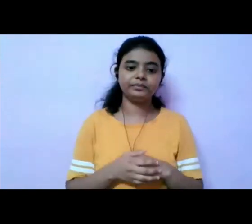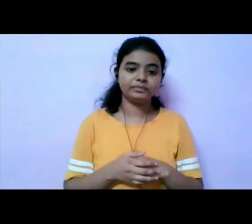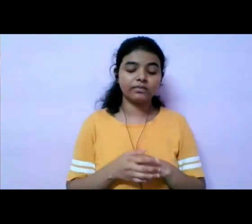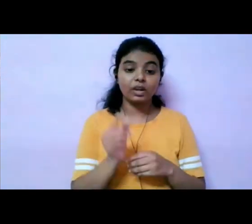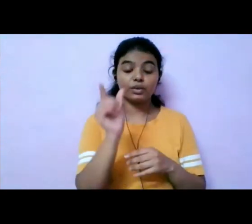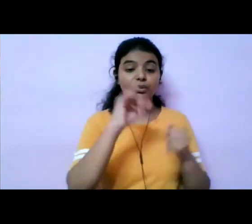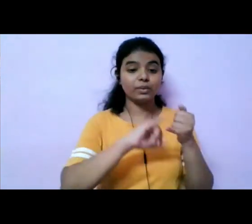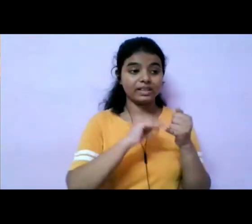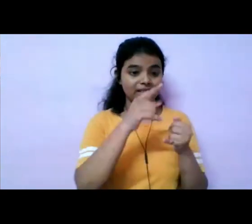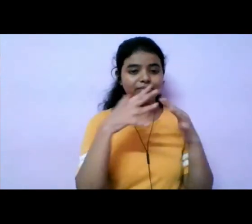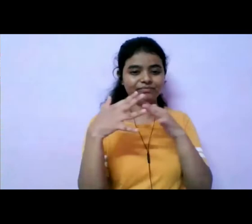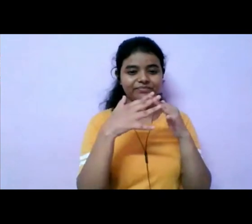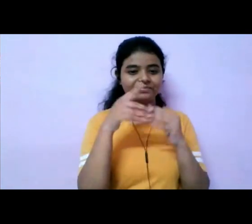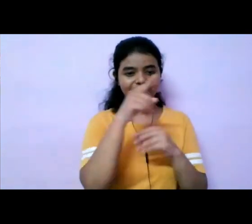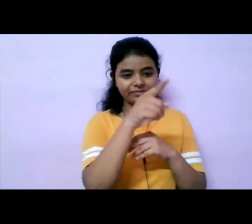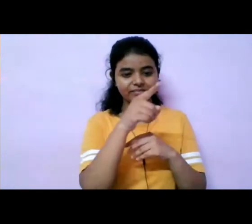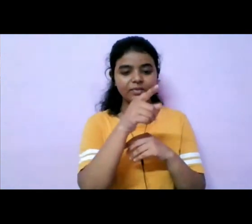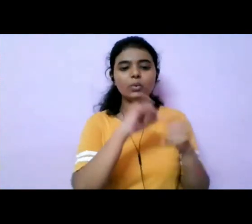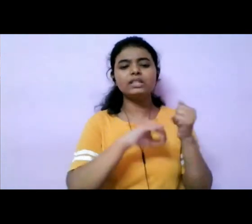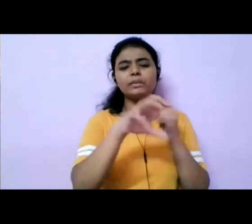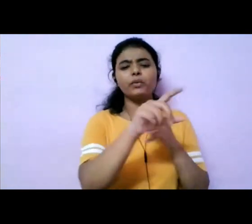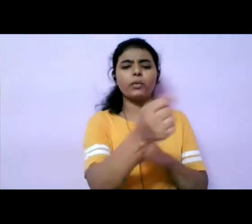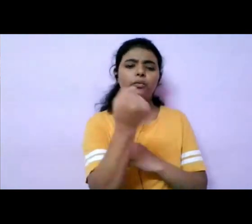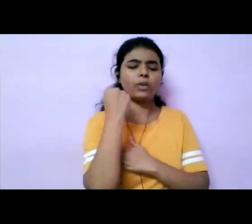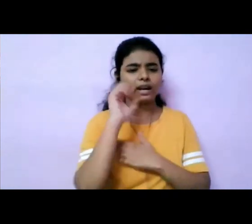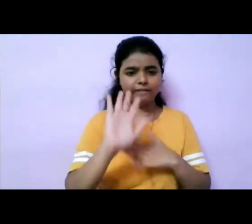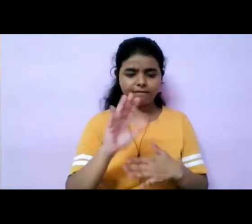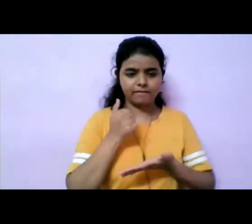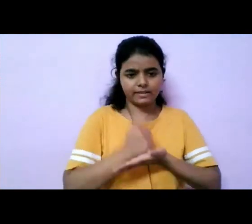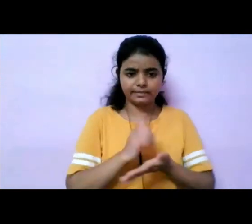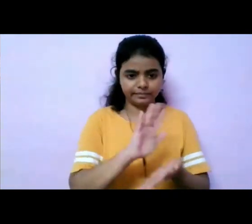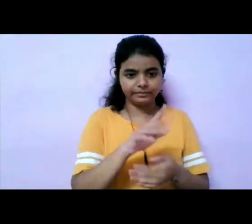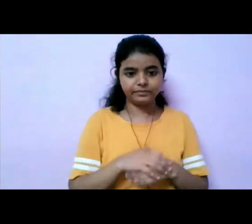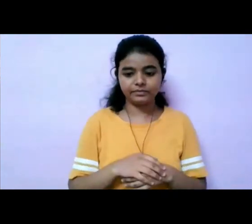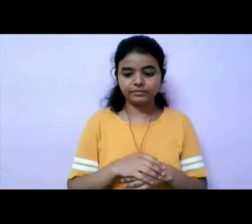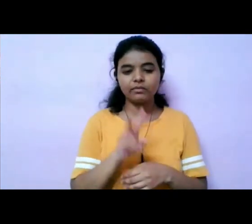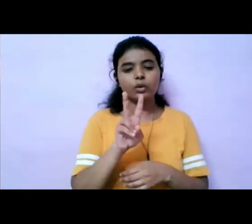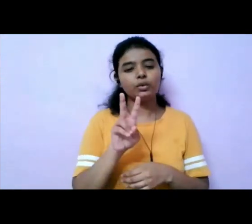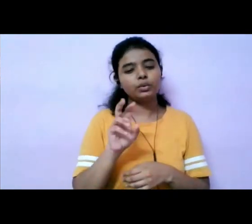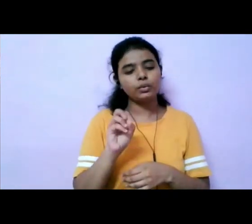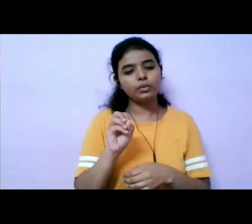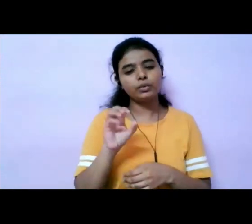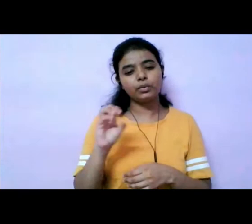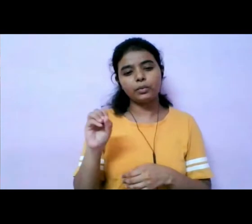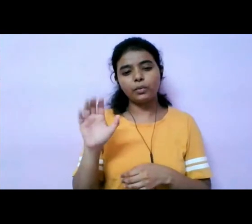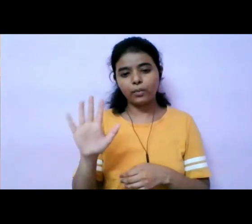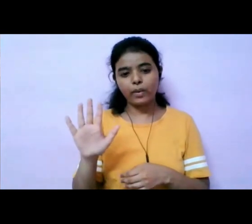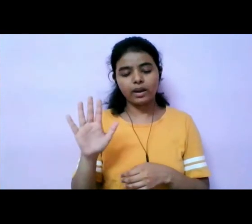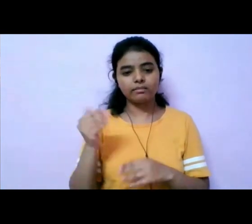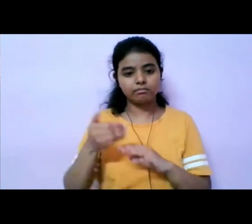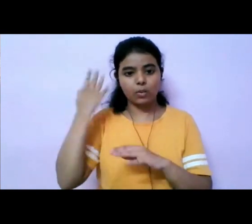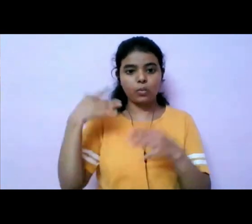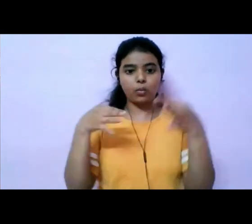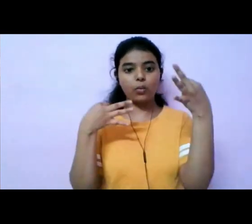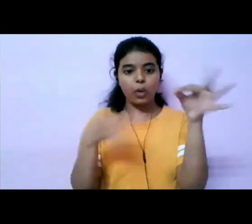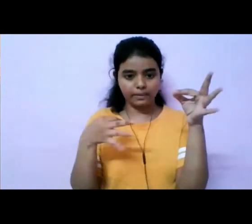US State Department has it right. In a 2005 white paper,